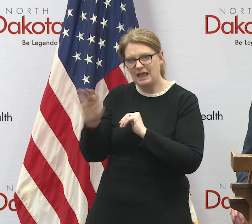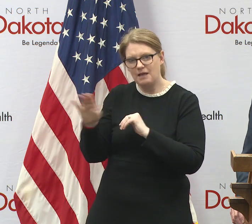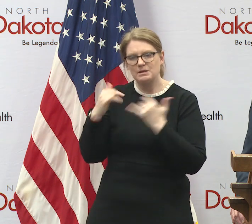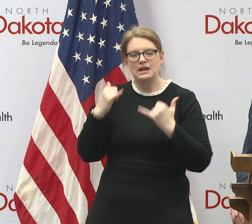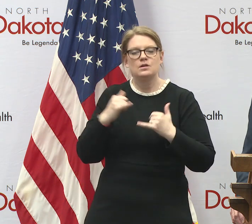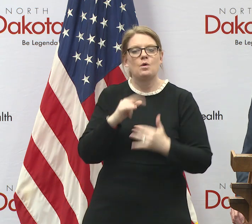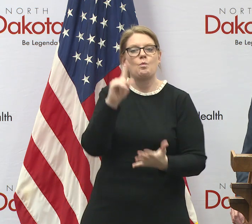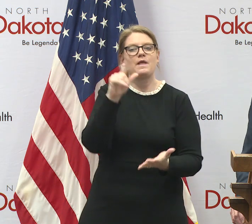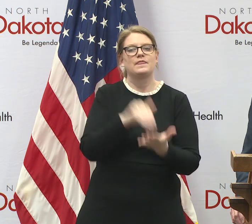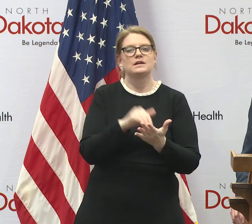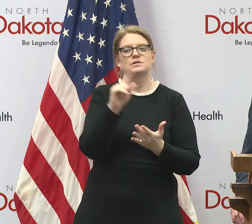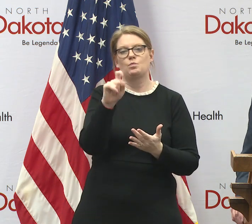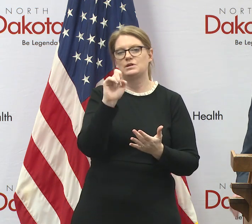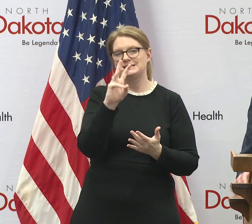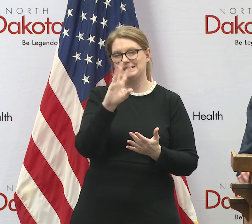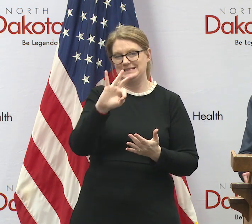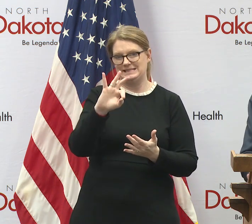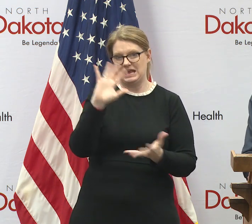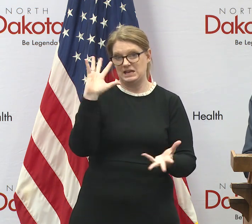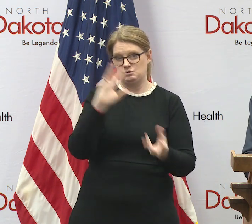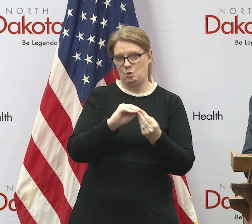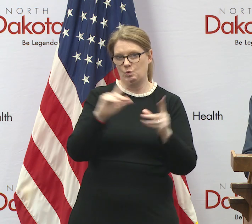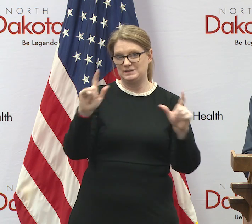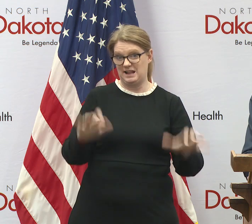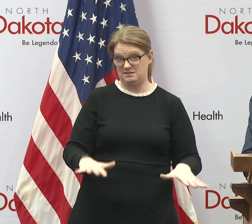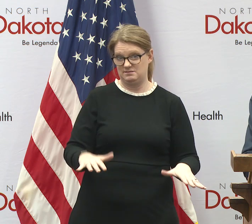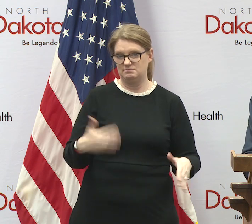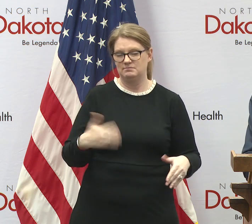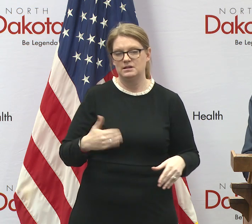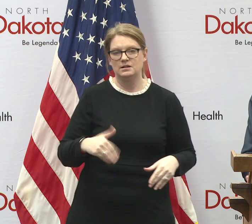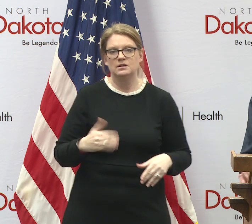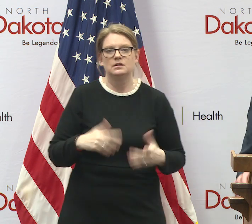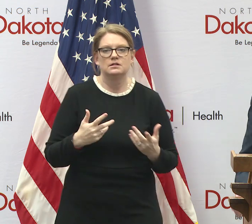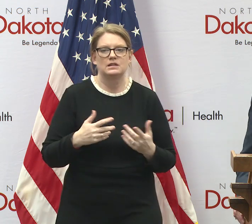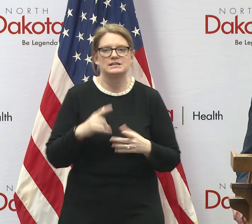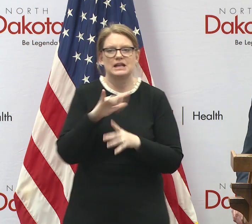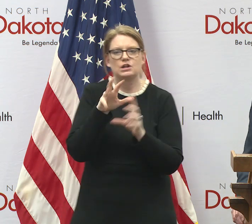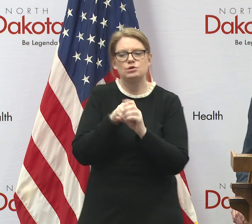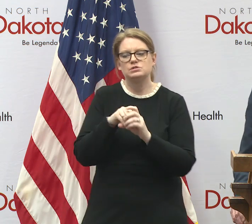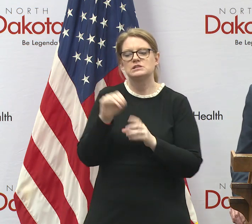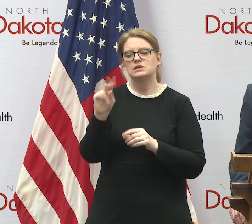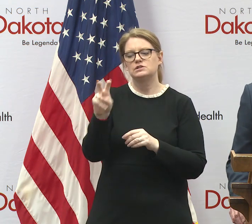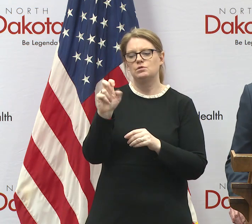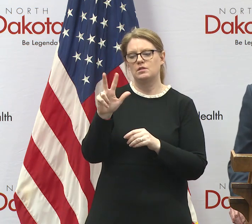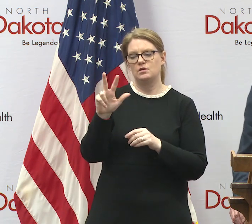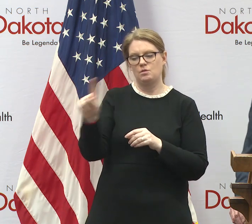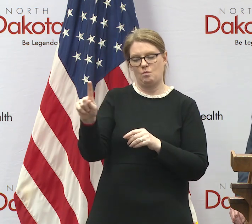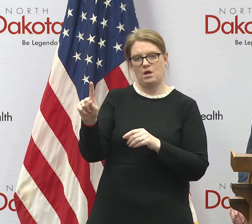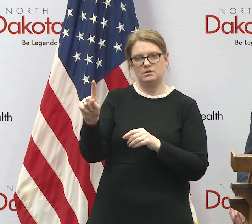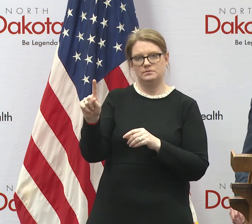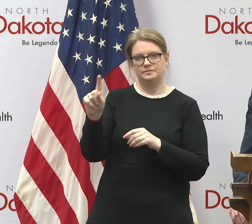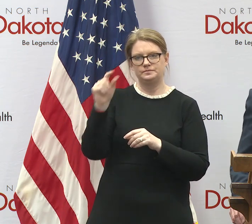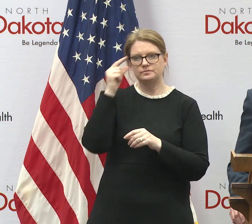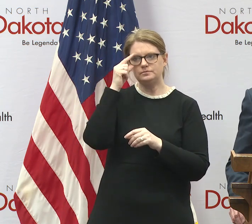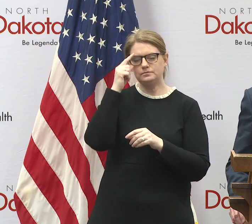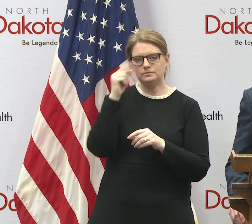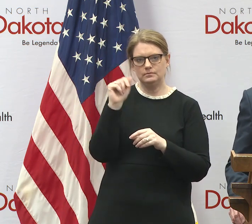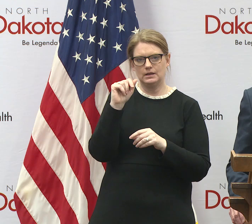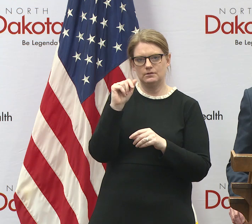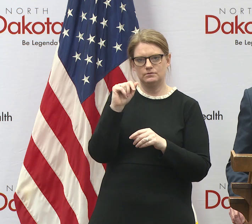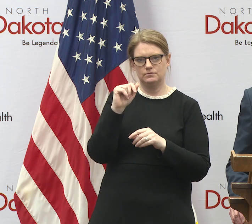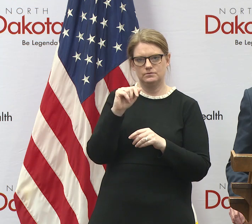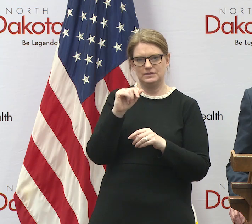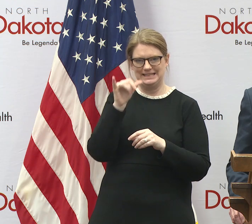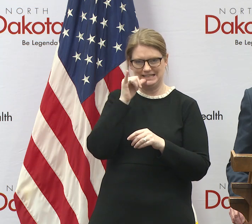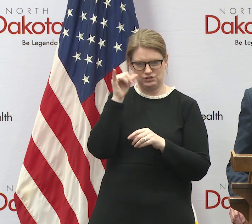up to 1,169 total tested. That's plus 231 up from the